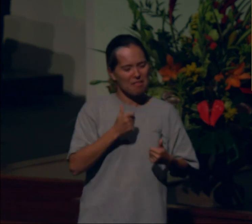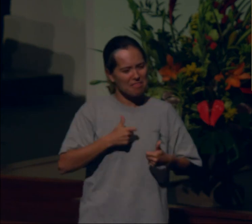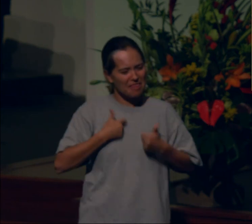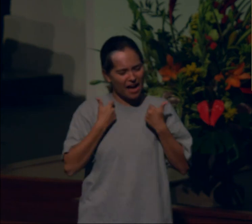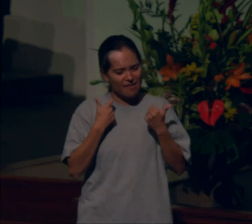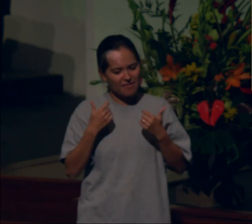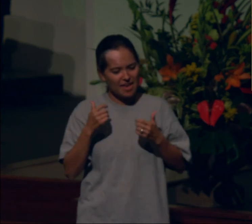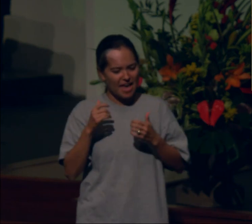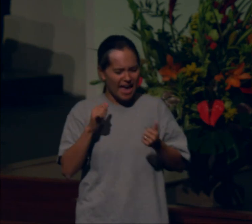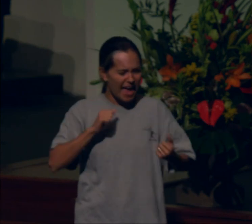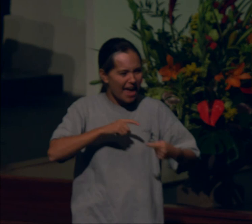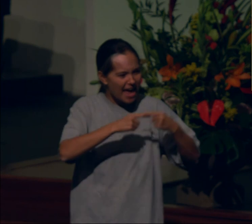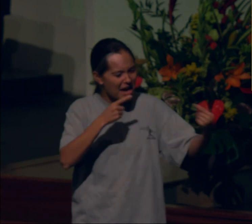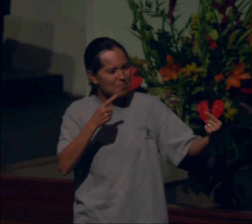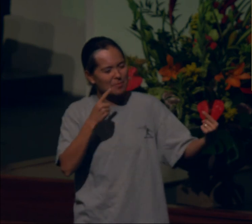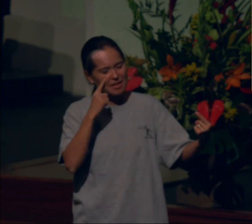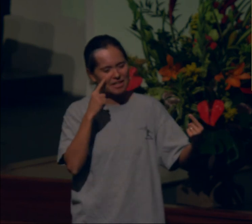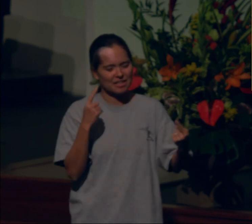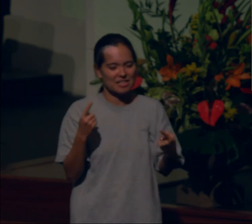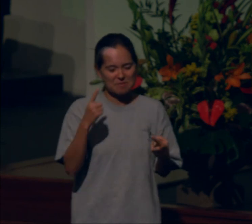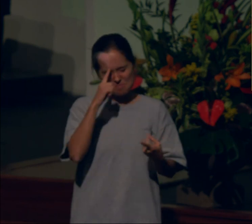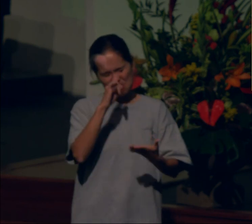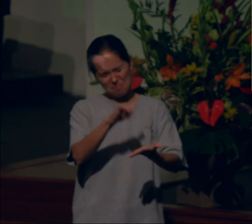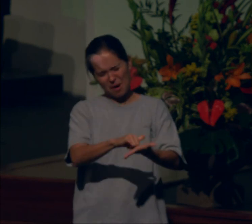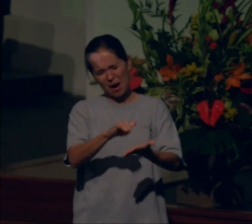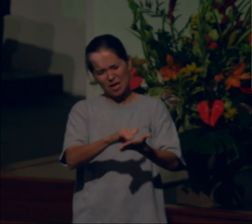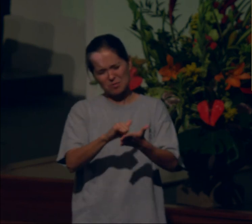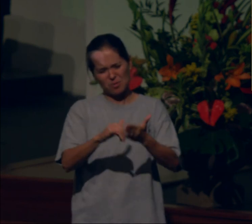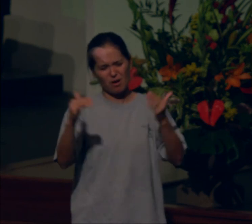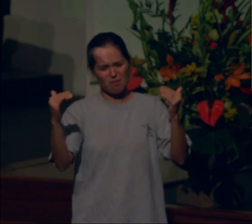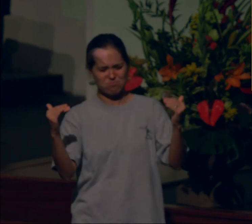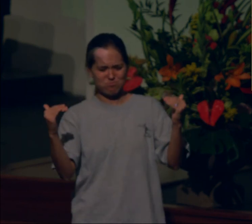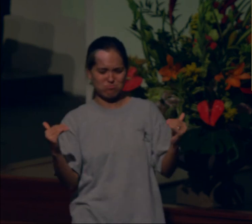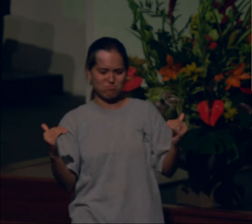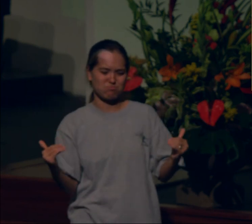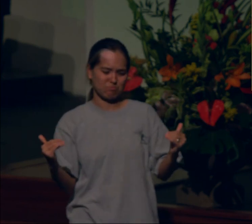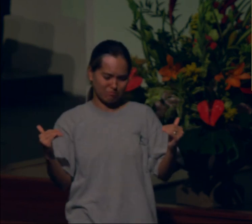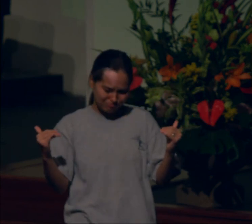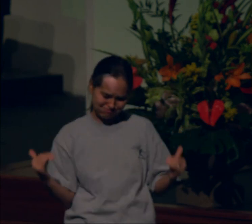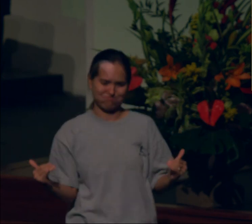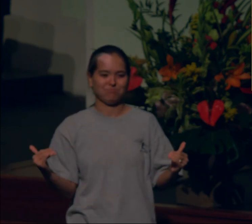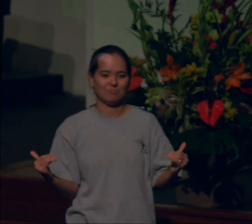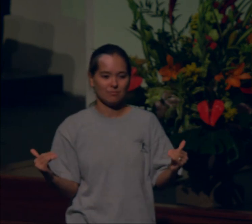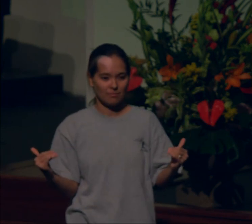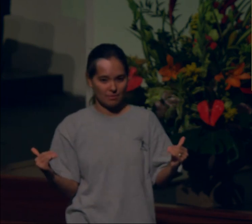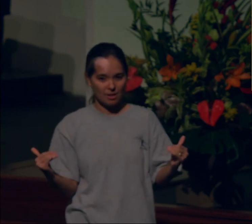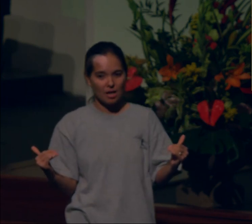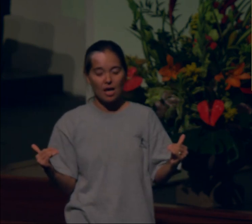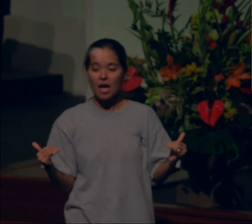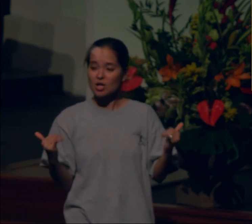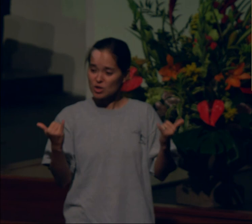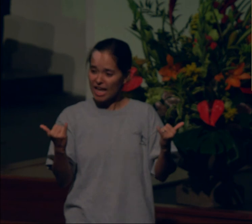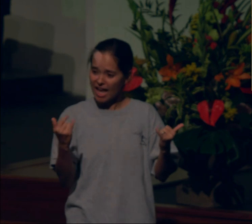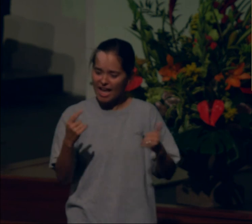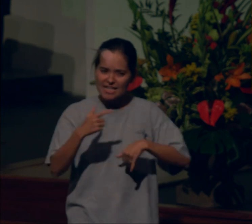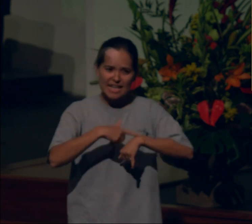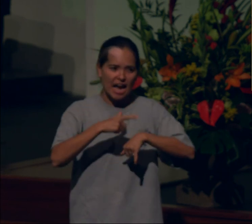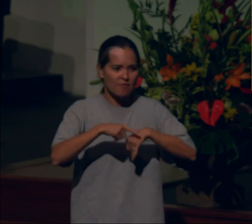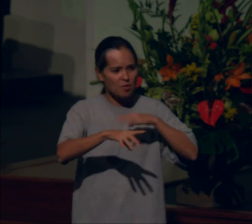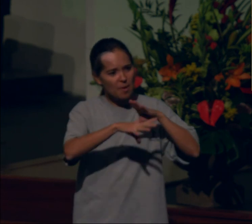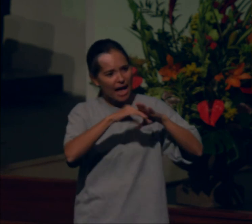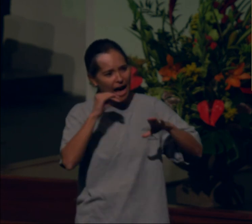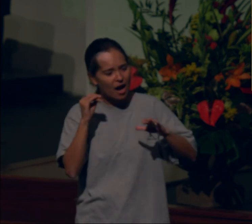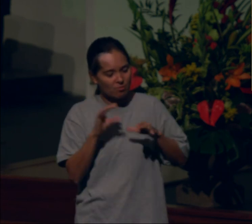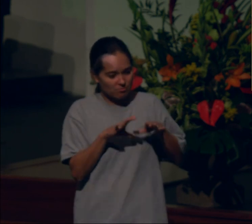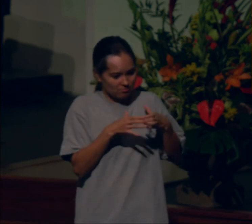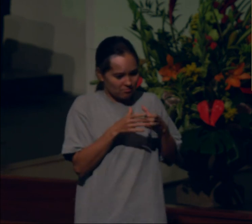You have been pushed back until you feel like you can't be pushed back anymore. But today it's time for you to come out of the locker room with the